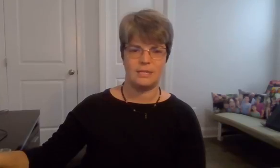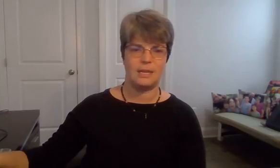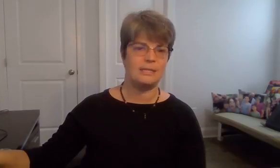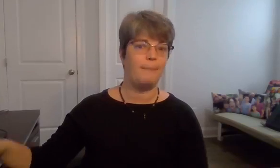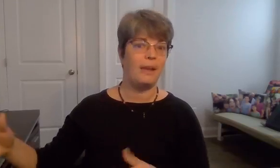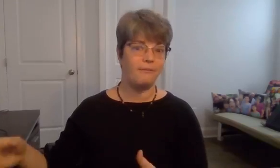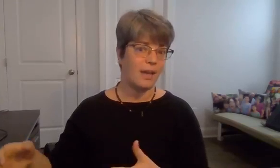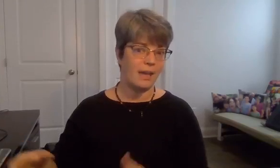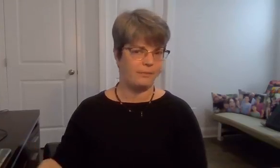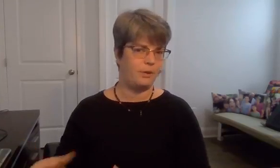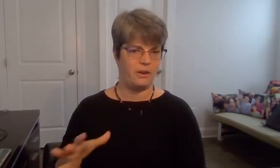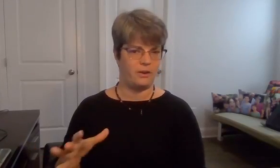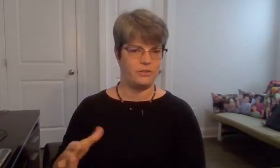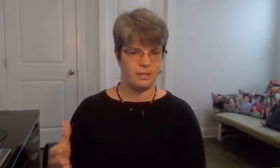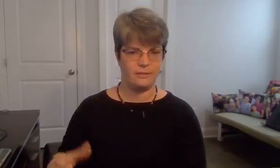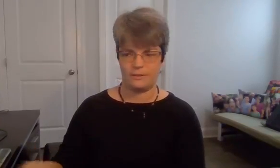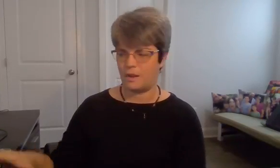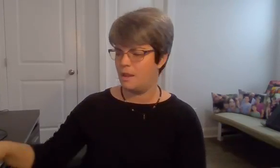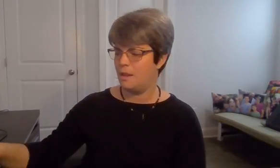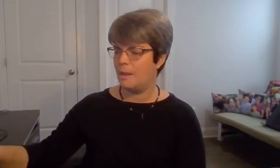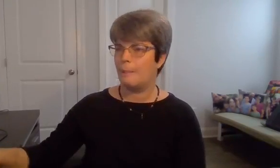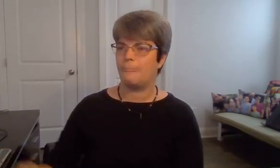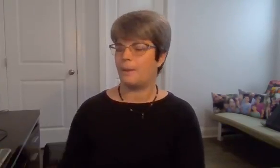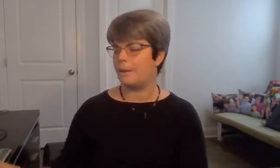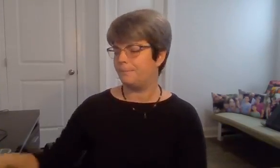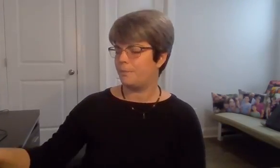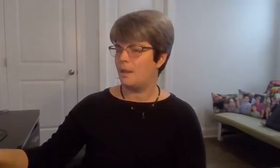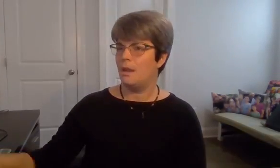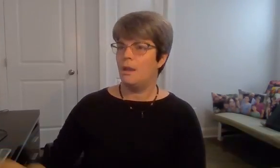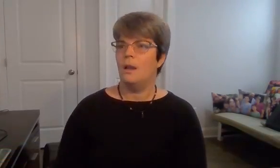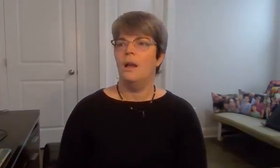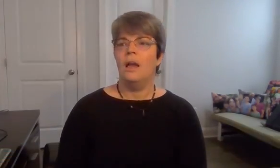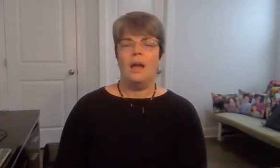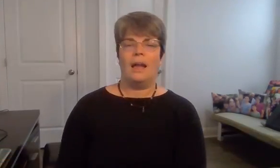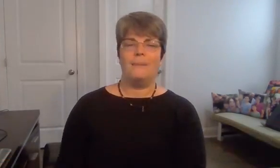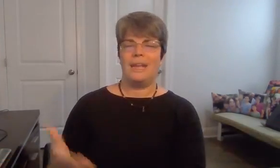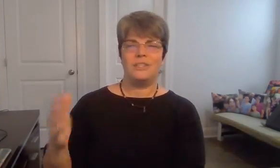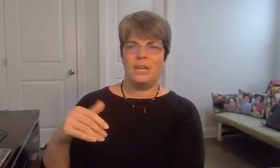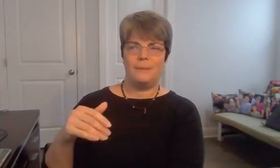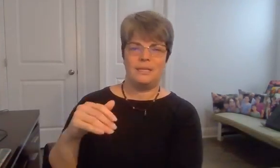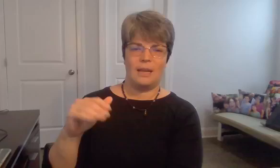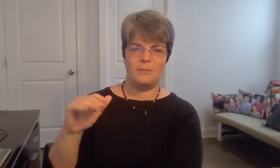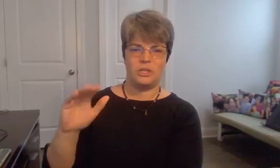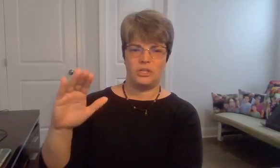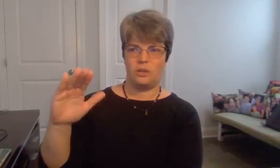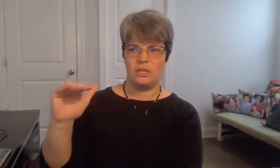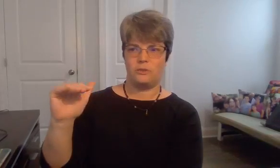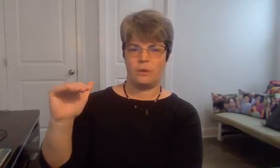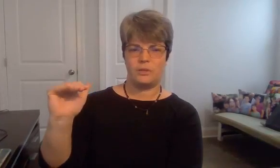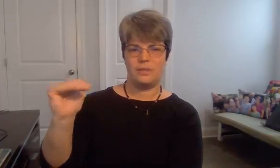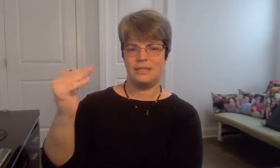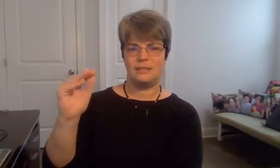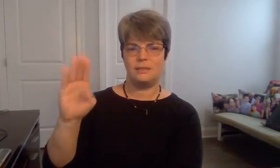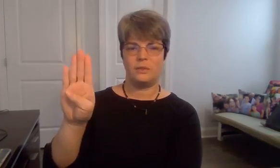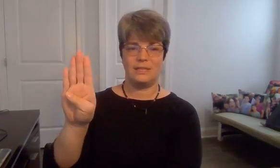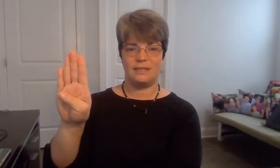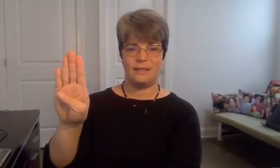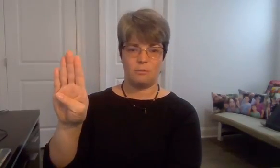And I say, make a 5 and put it on your chin, right? Okay. Hand shapes. I'm just going to show you these real quick. So this is the letter